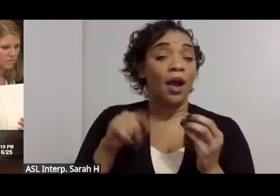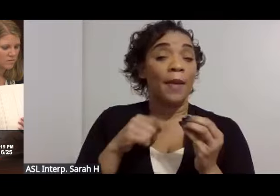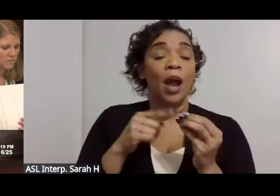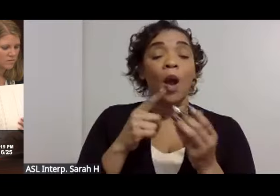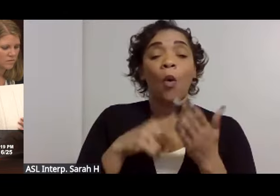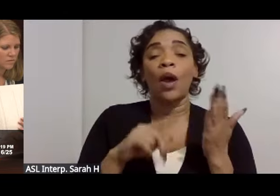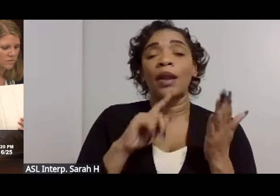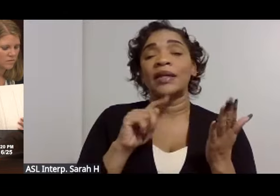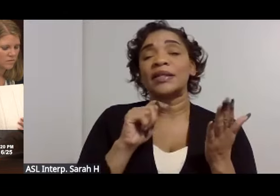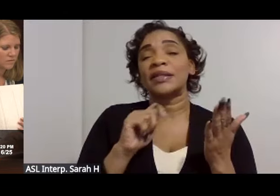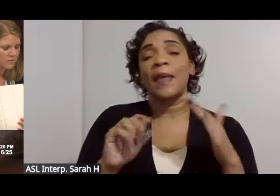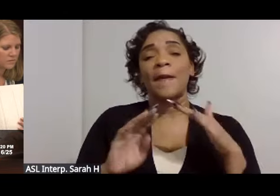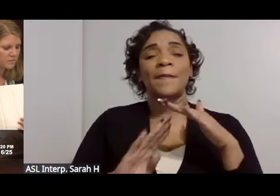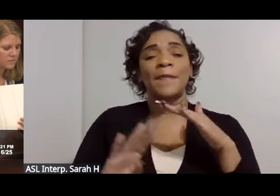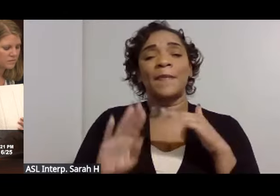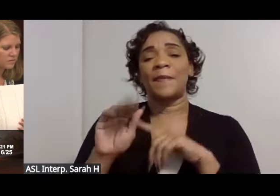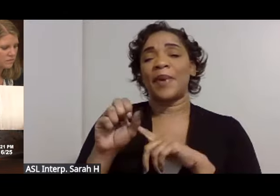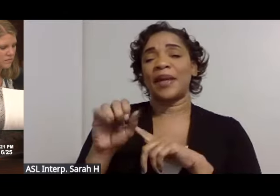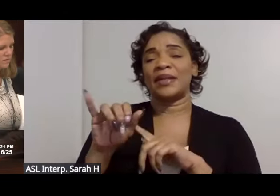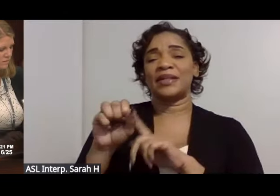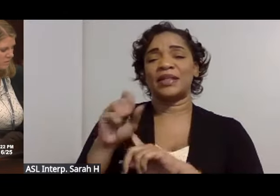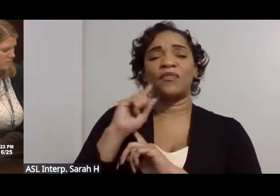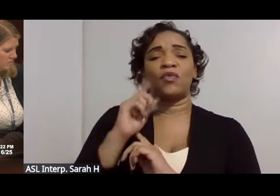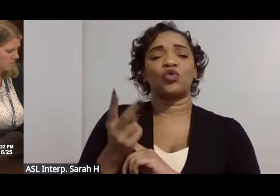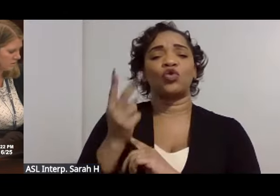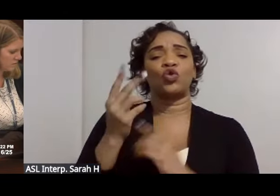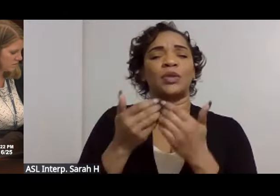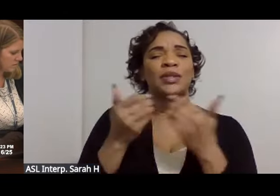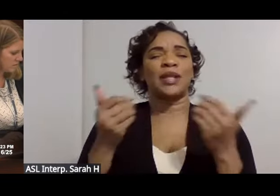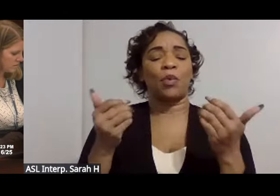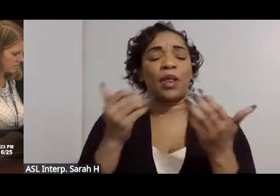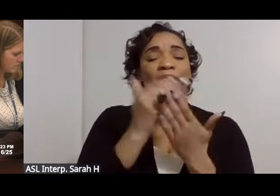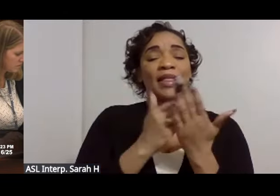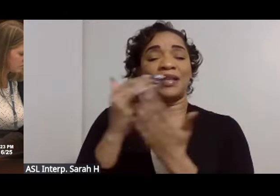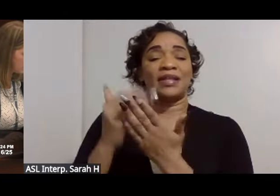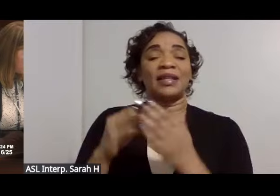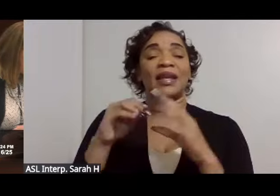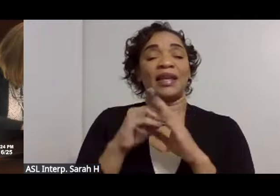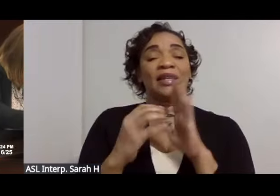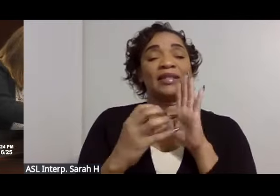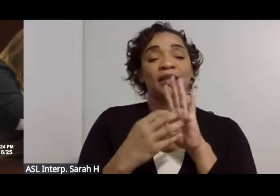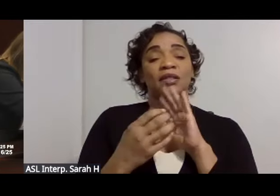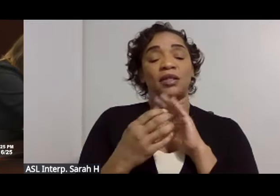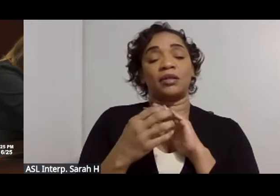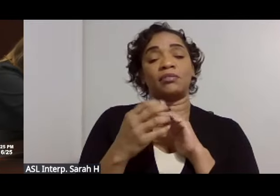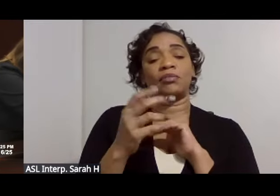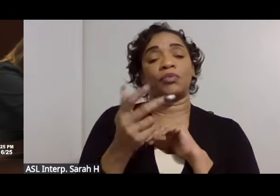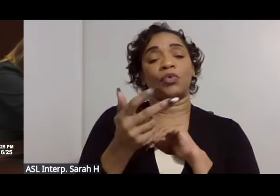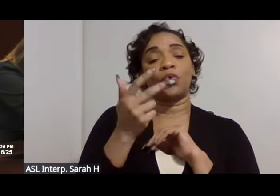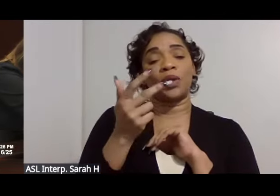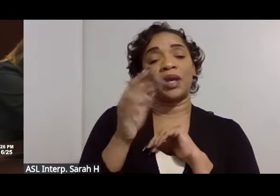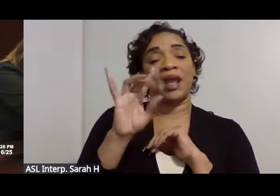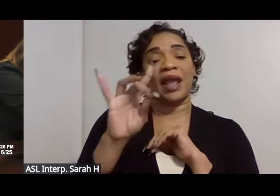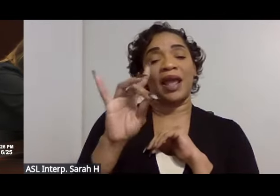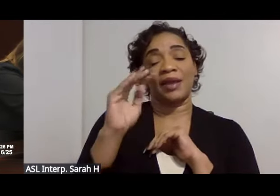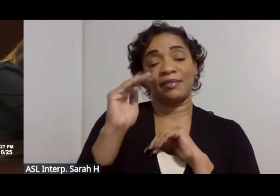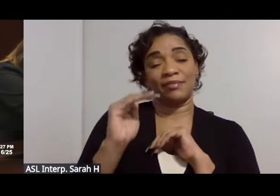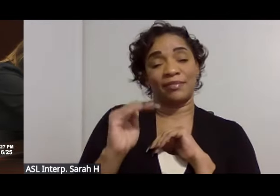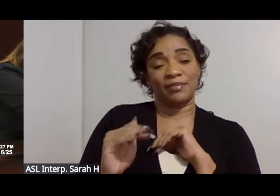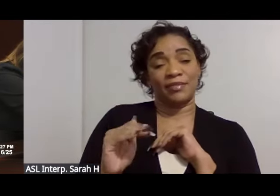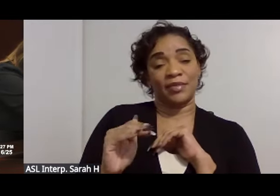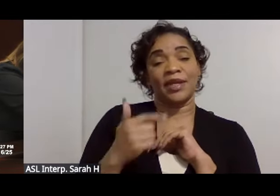the two separate lists, subsection 3 in about 8 lines down specifically says removals can be made from